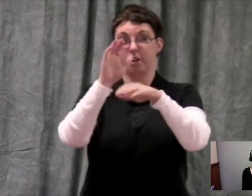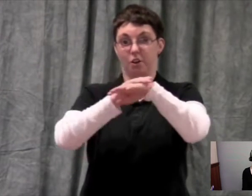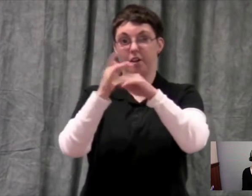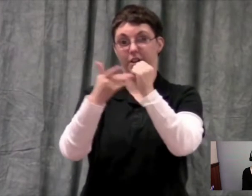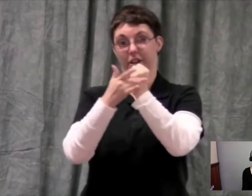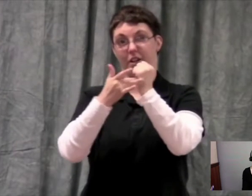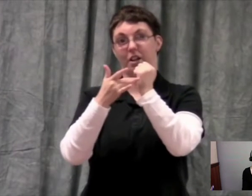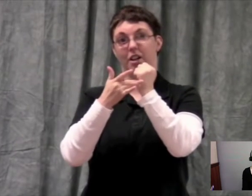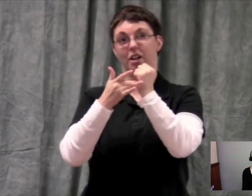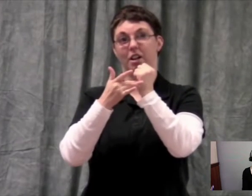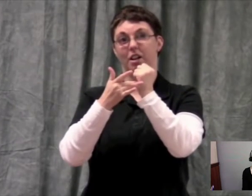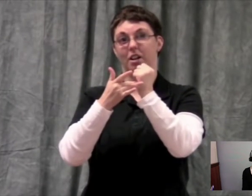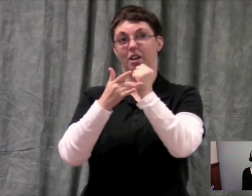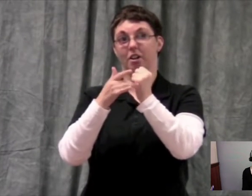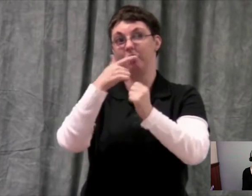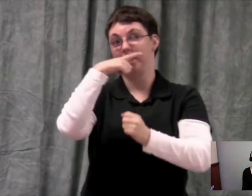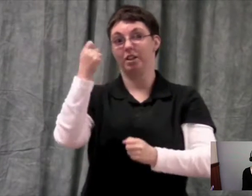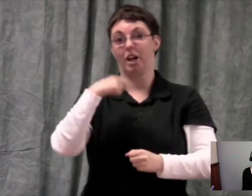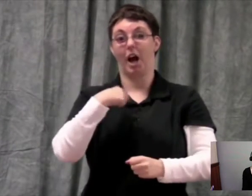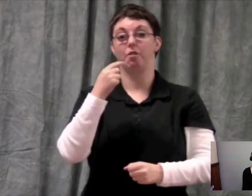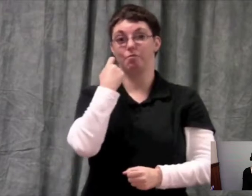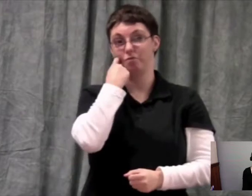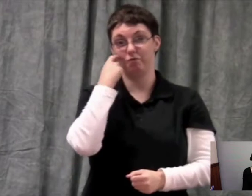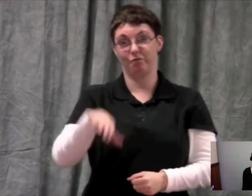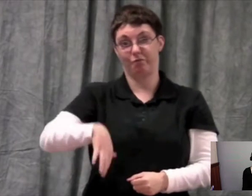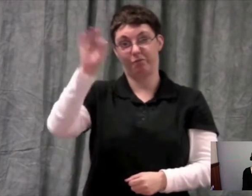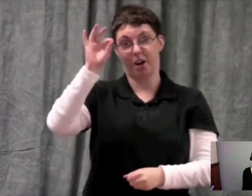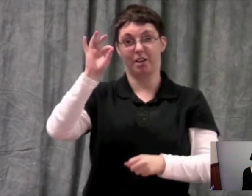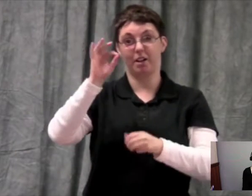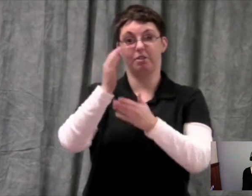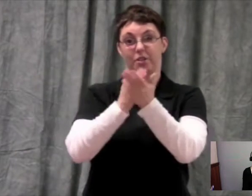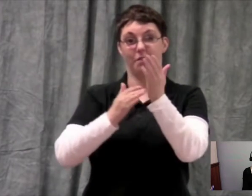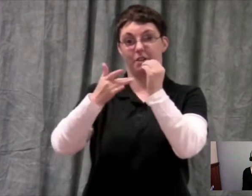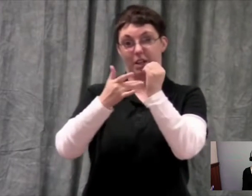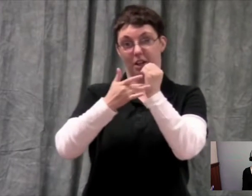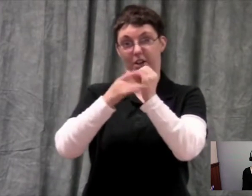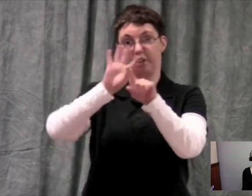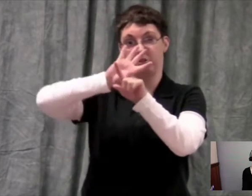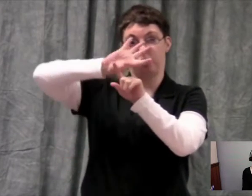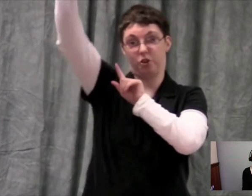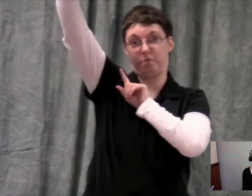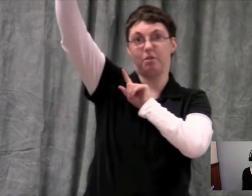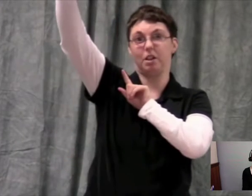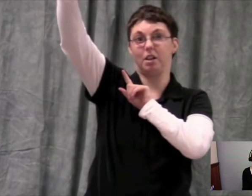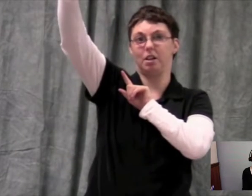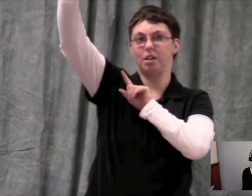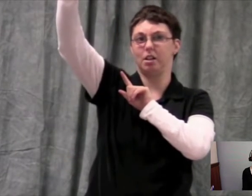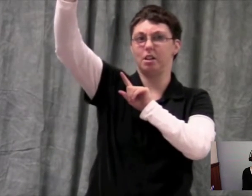because I grew up with some technology and it's been skyrocketing since I've been born, and it's just something